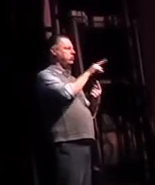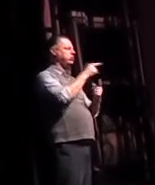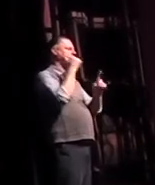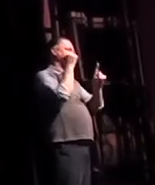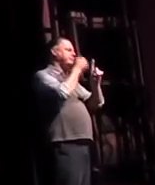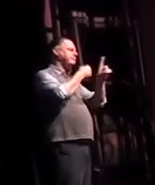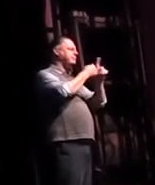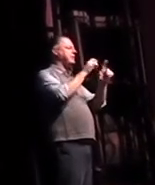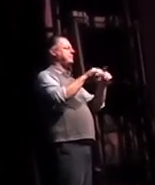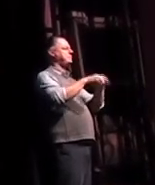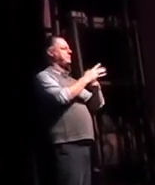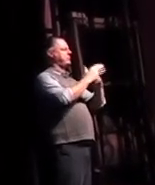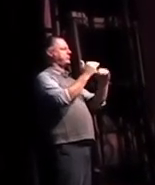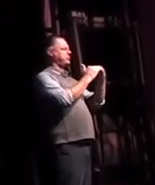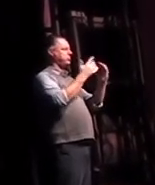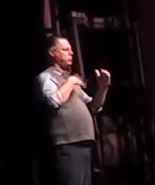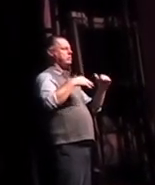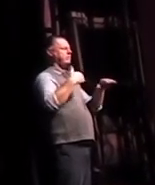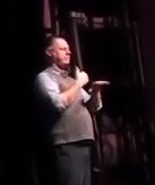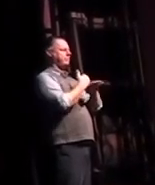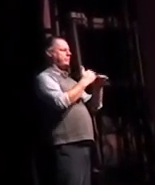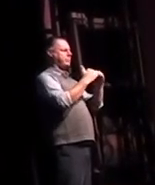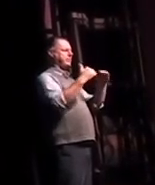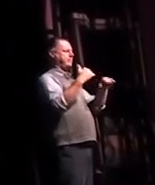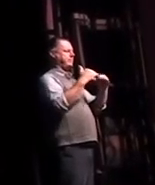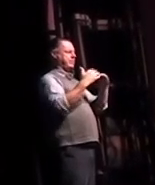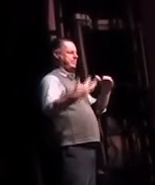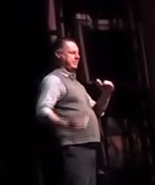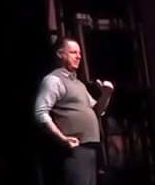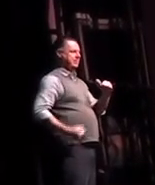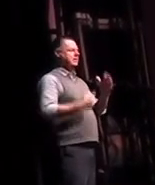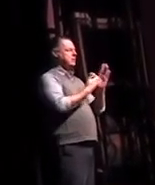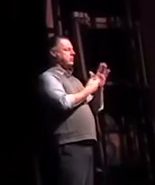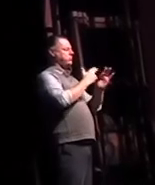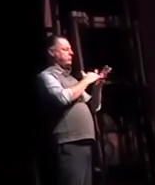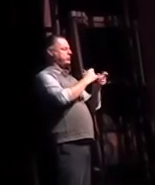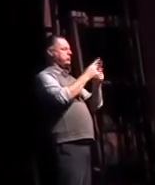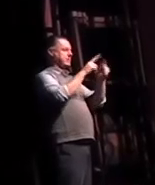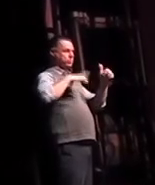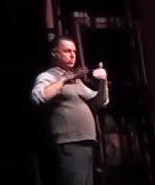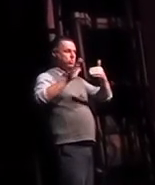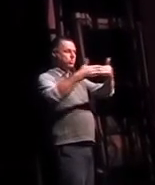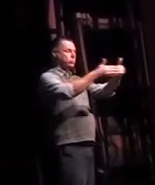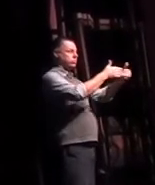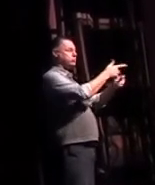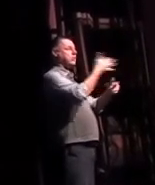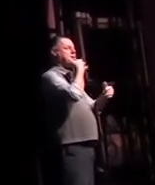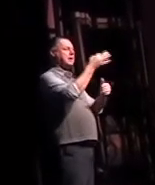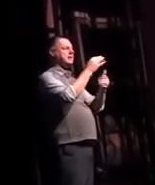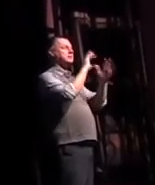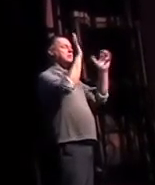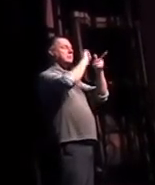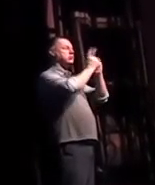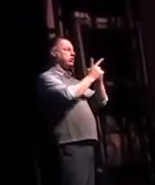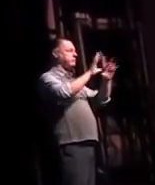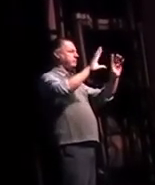marriage equality. You want fair pay for fair work. You want to close the refugee camps. You're calling for a halt to climate